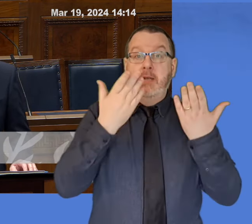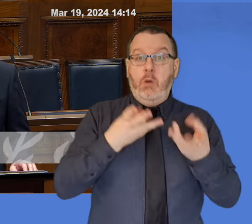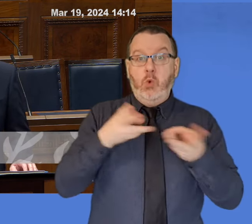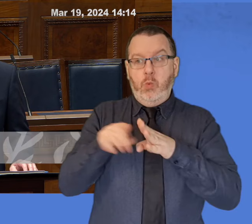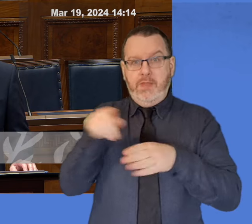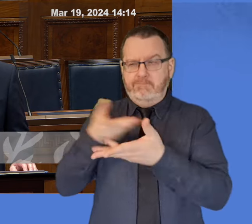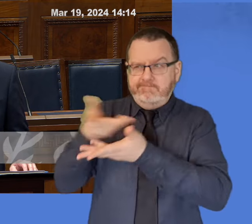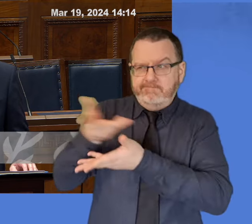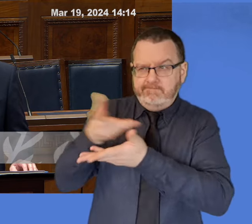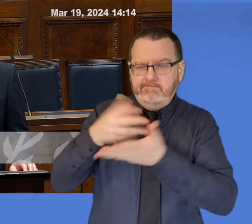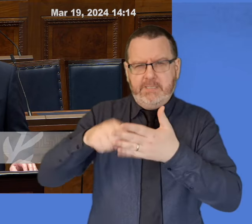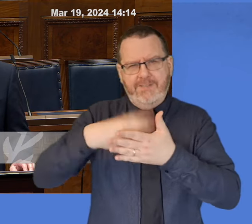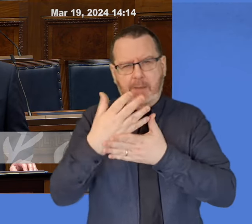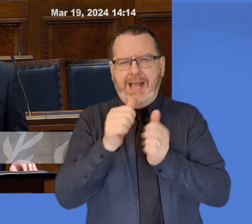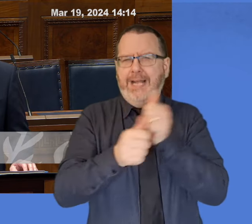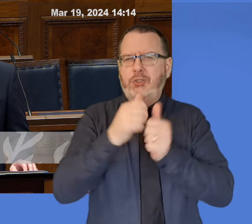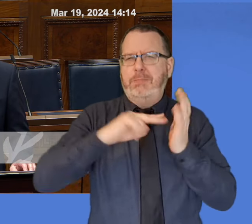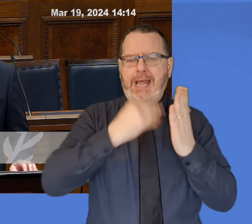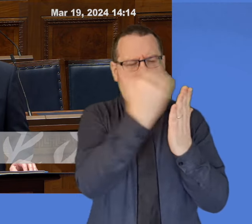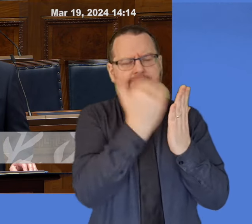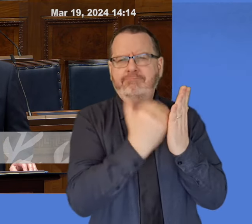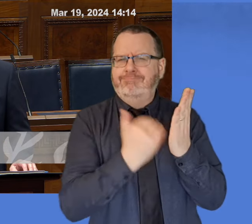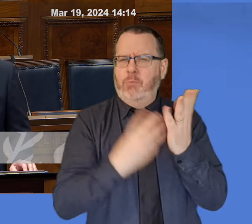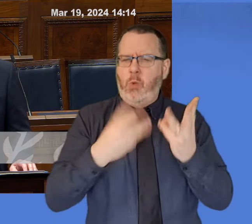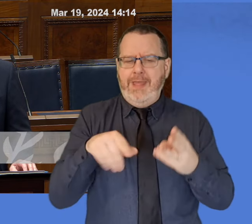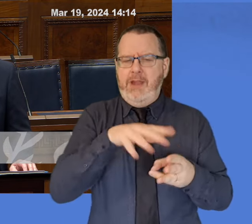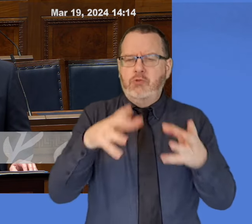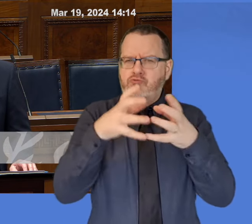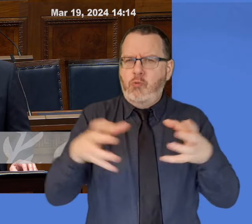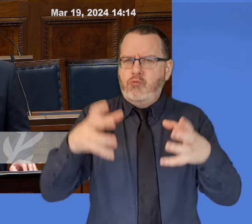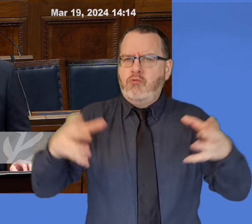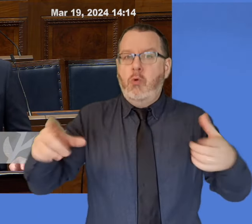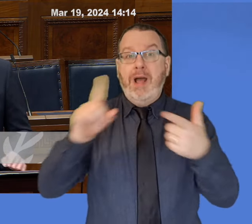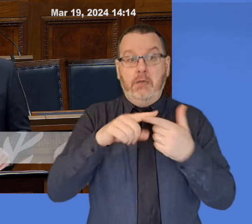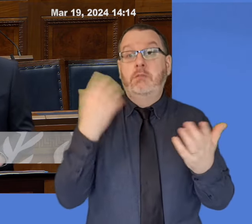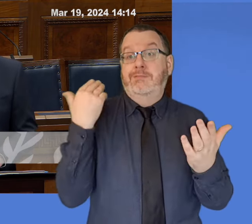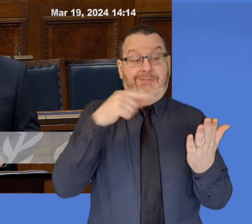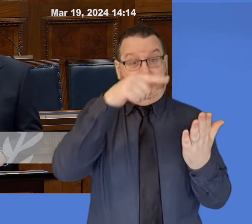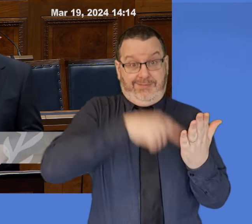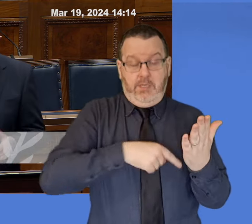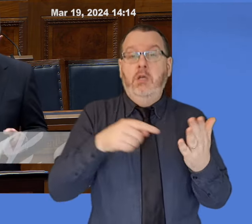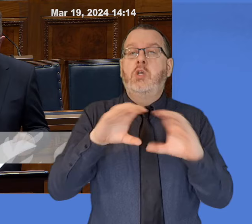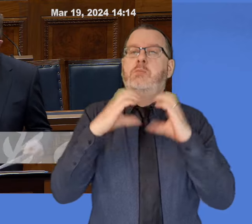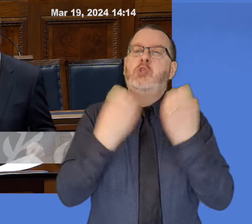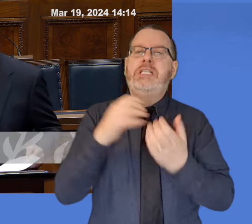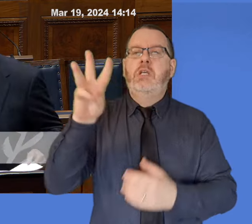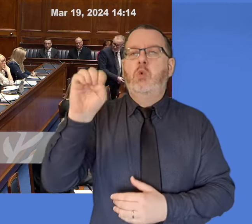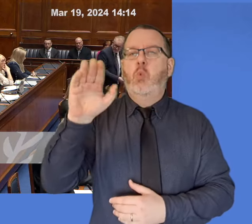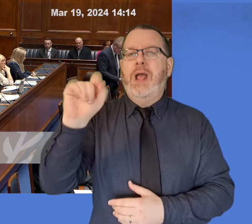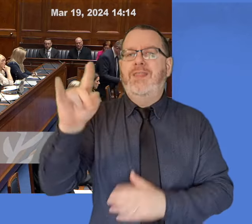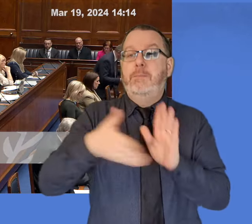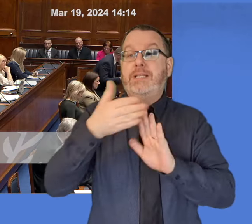plan to further grow the sector and to take forward the recommendations from the Community Wealth Building Report commissioned by the former Communities Minister, Deirdre